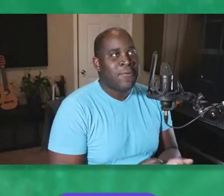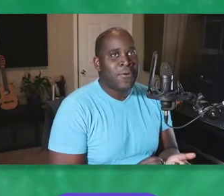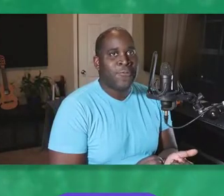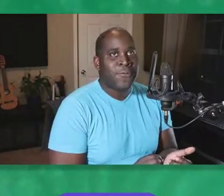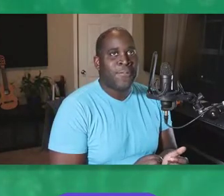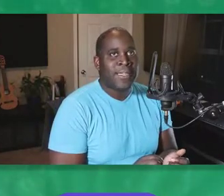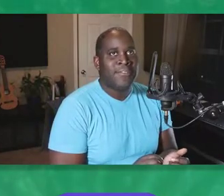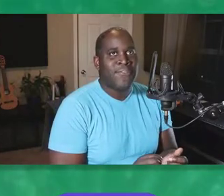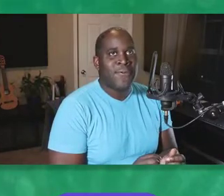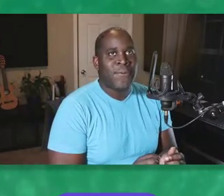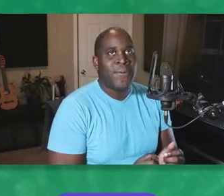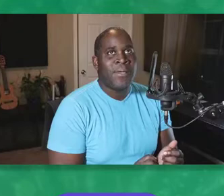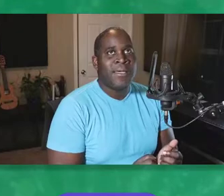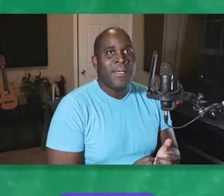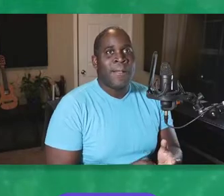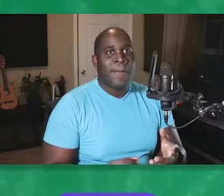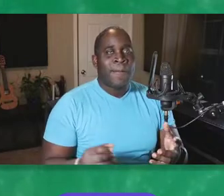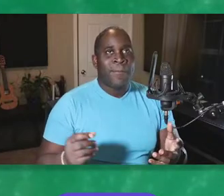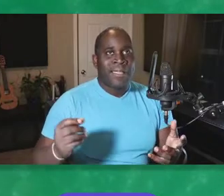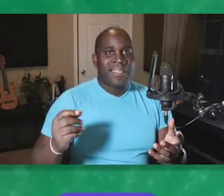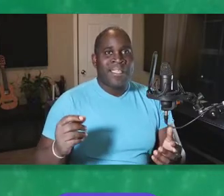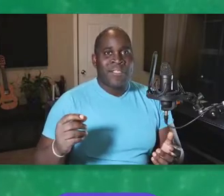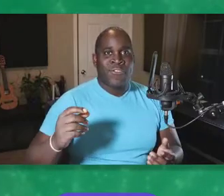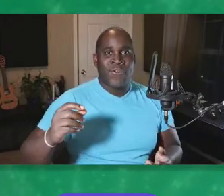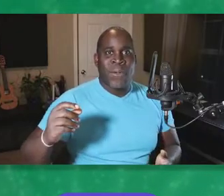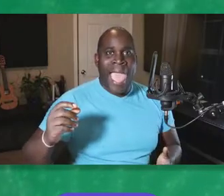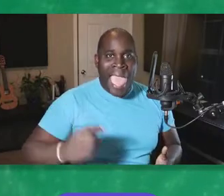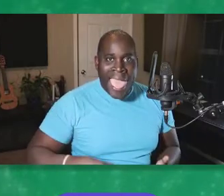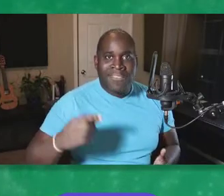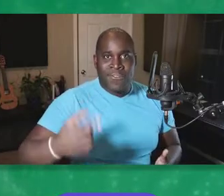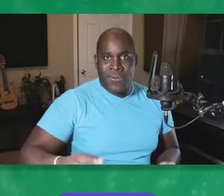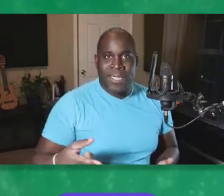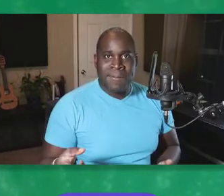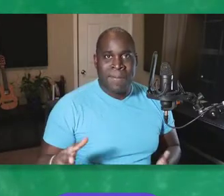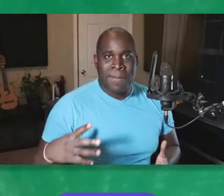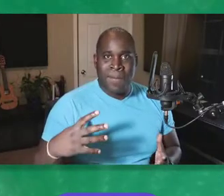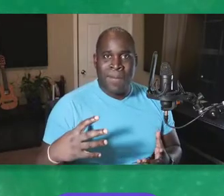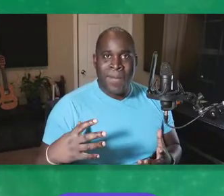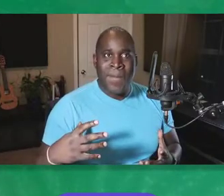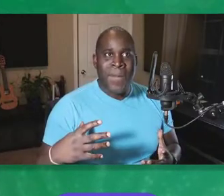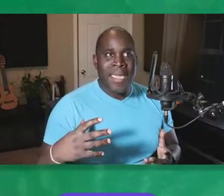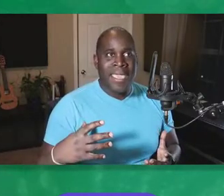it is a forceful thing to do, but to add to it